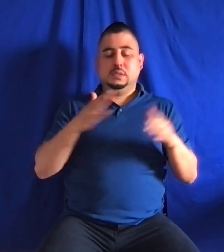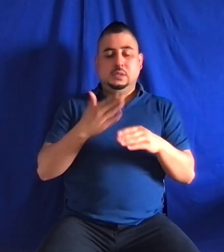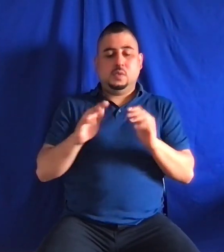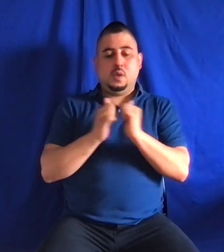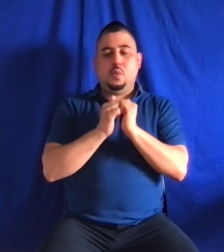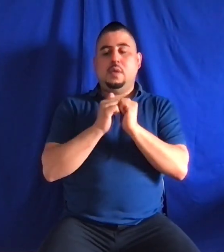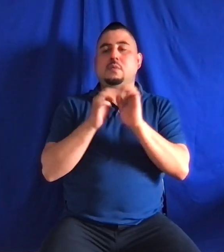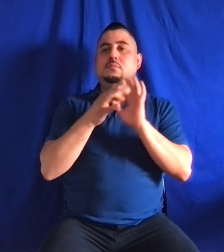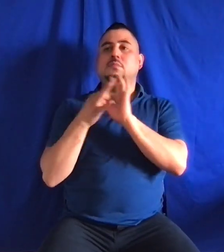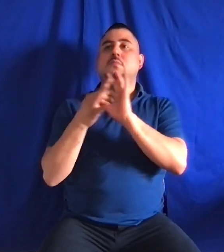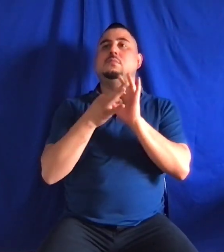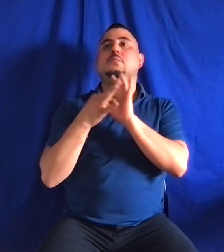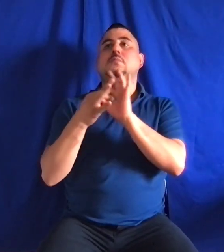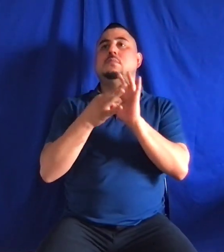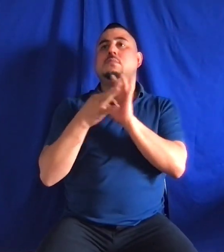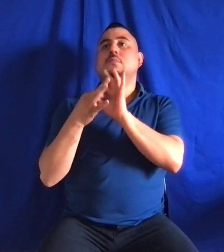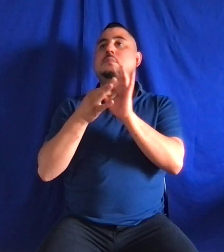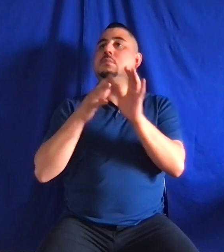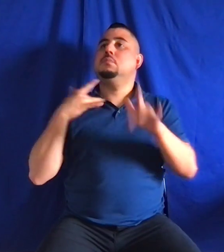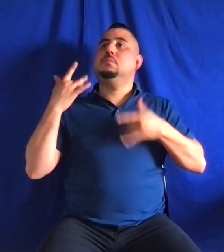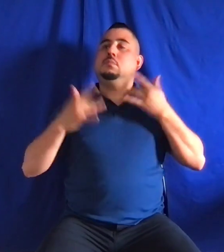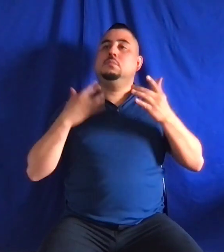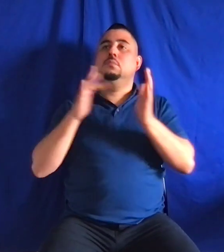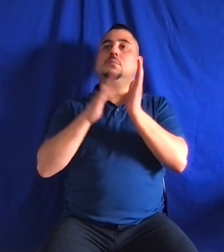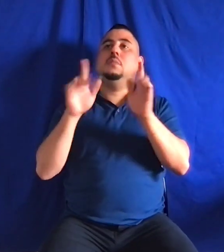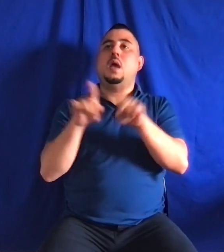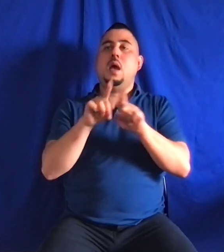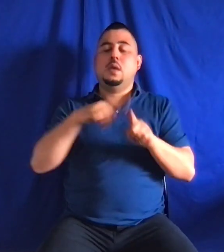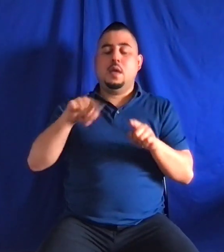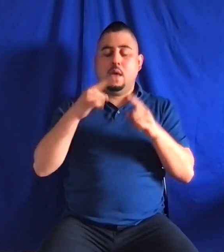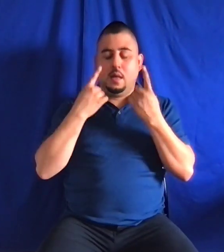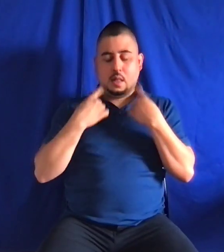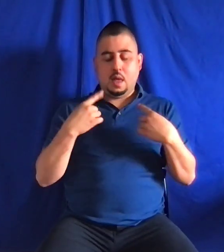unending hymn of your glory as they acclaim.